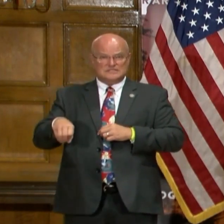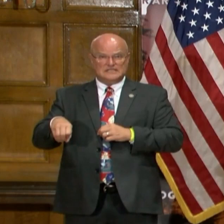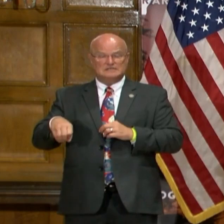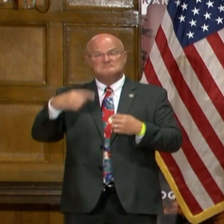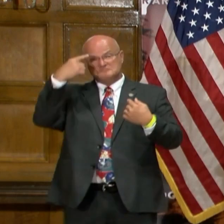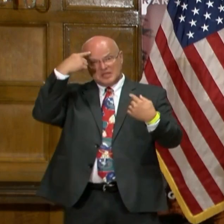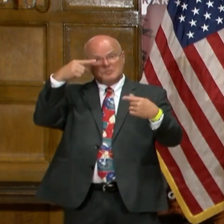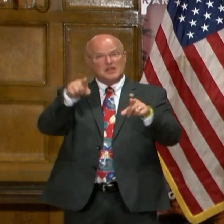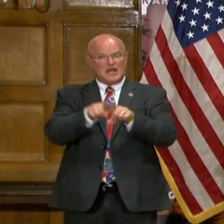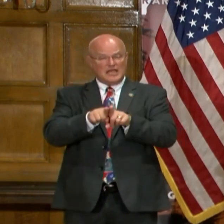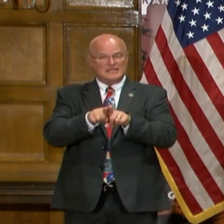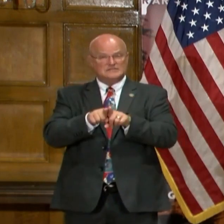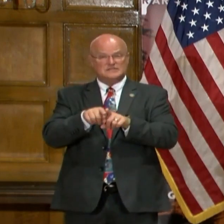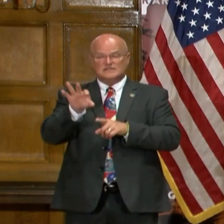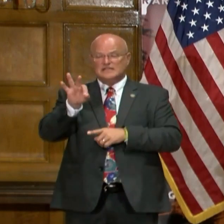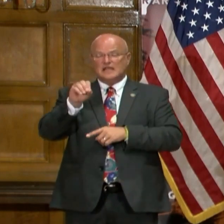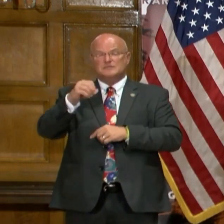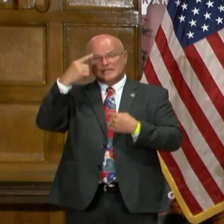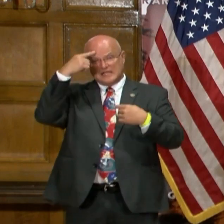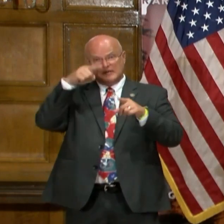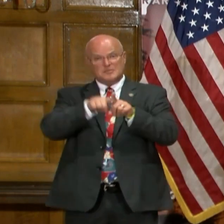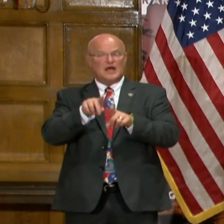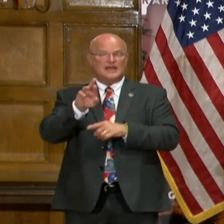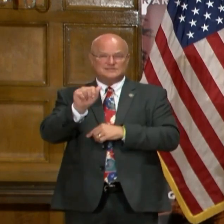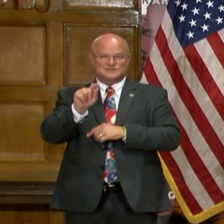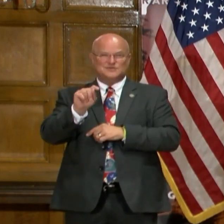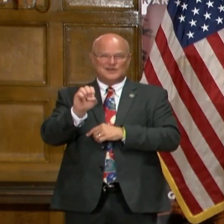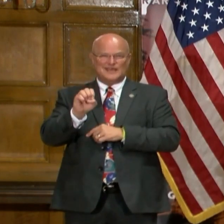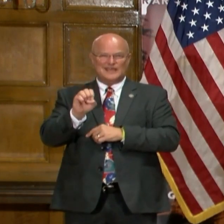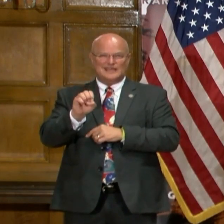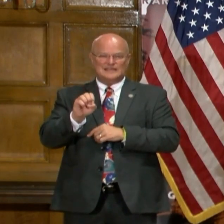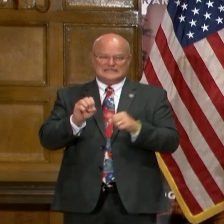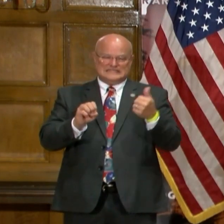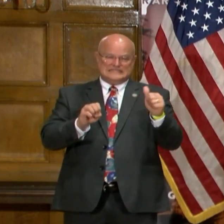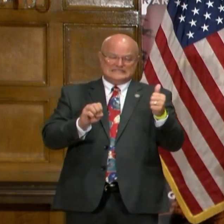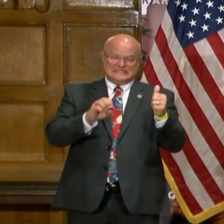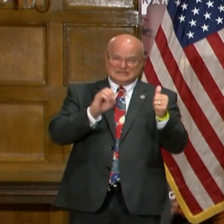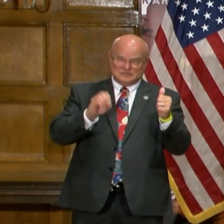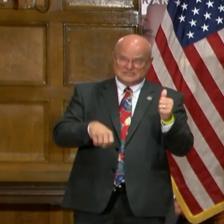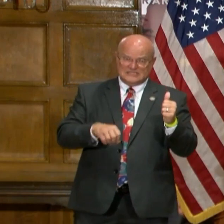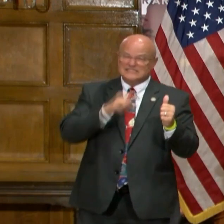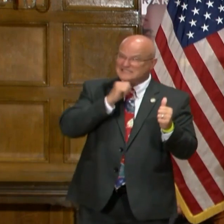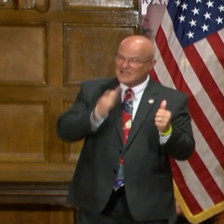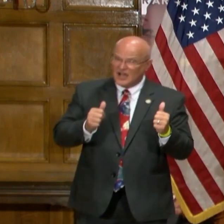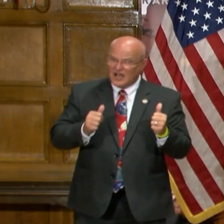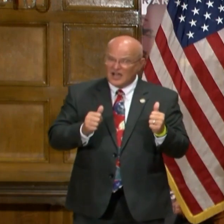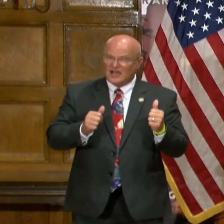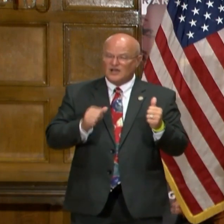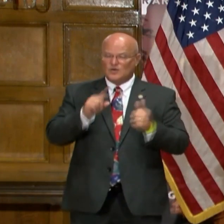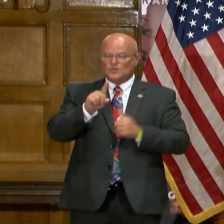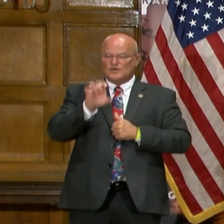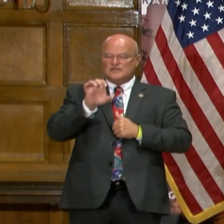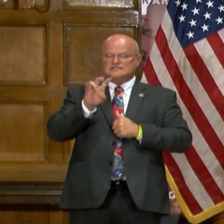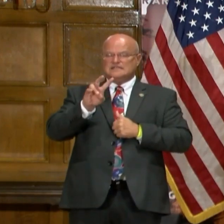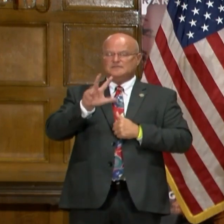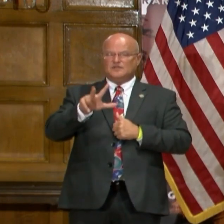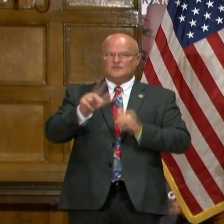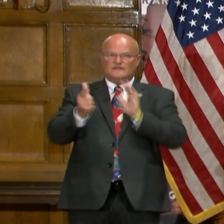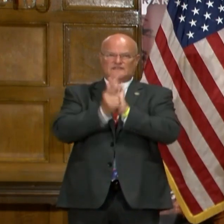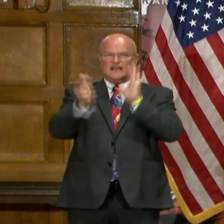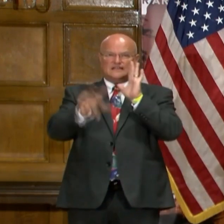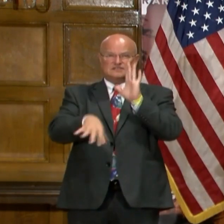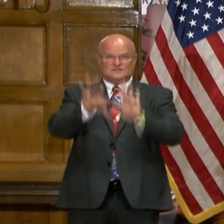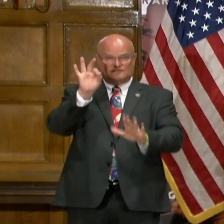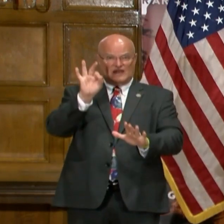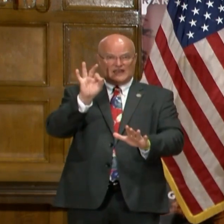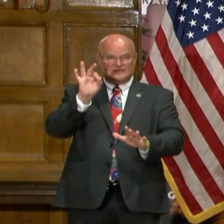in compliance, so a 90% compliance rate. Of the 10% out of compliance, there were 173 violations